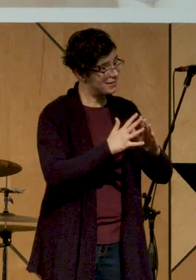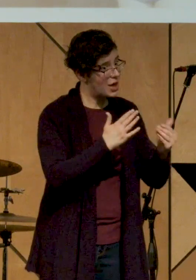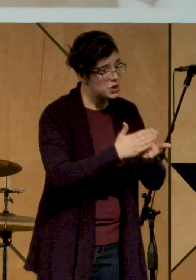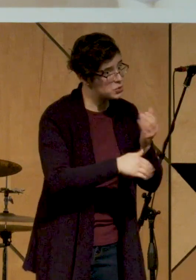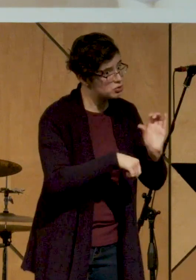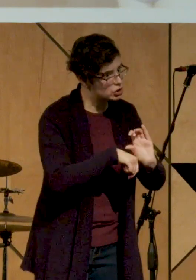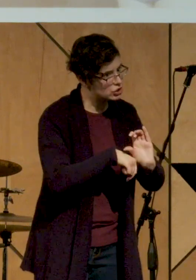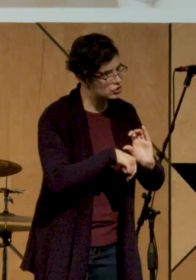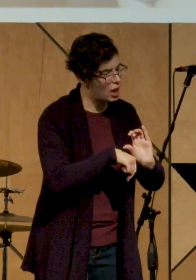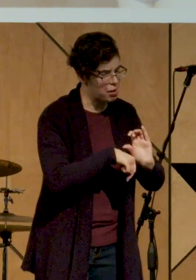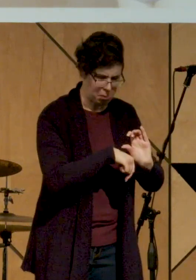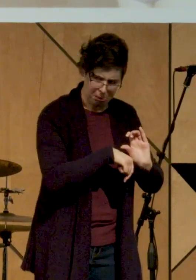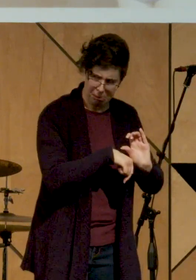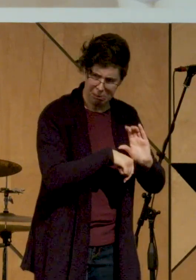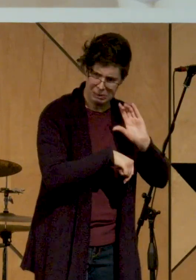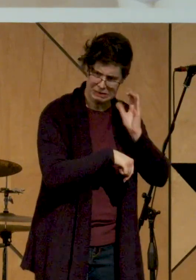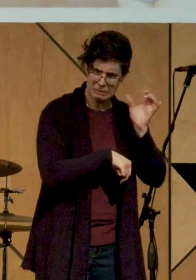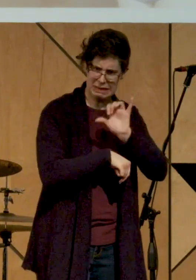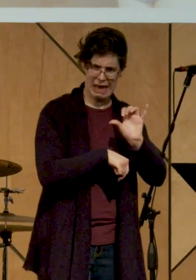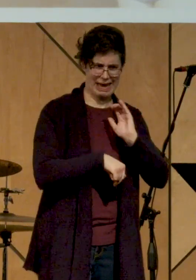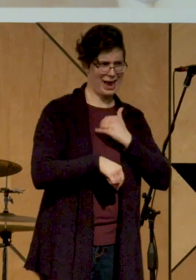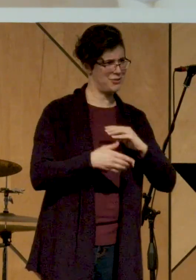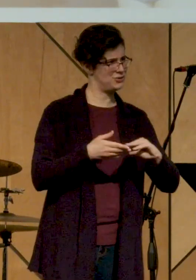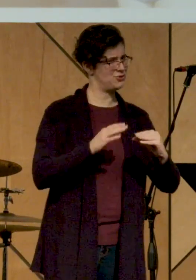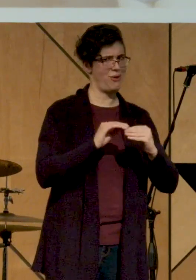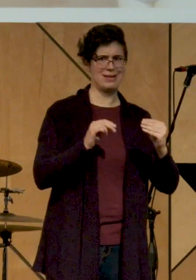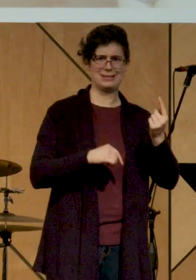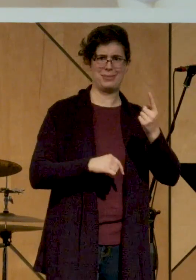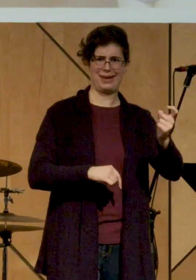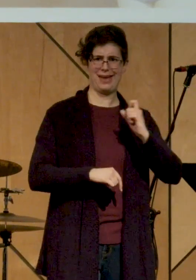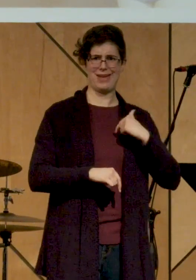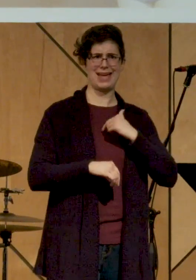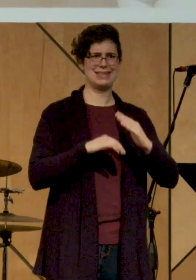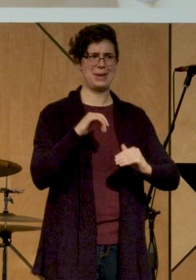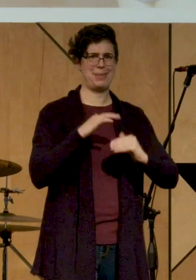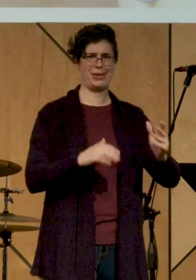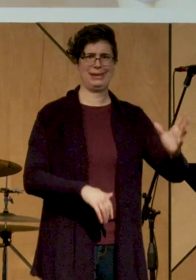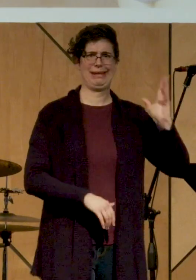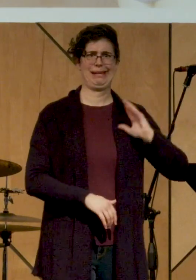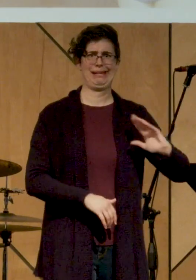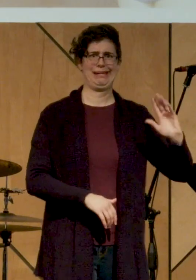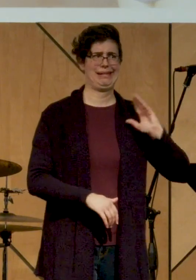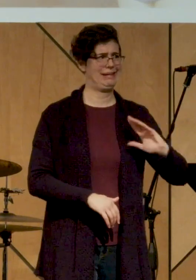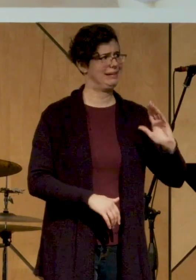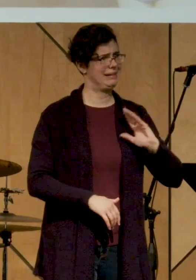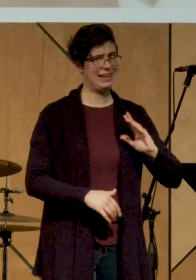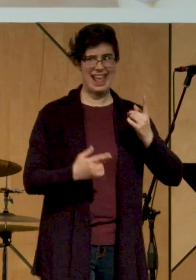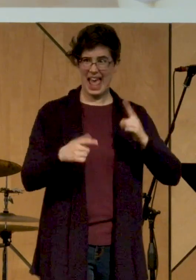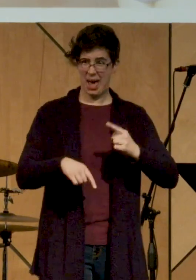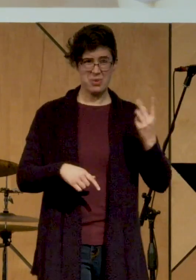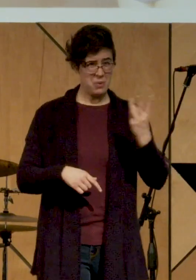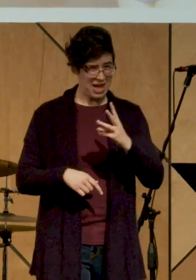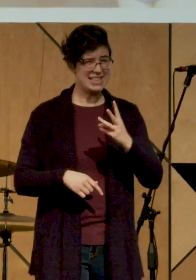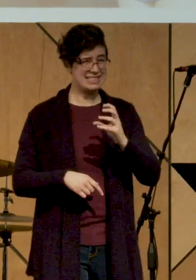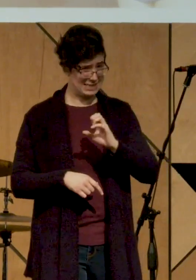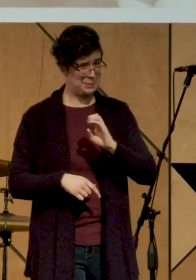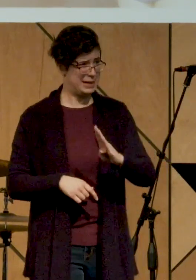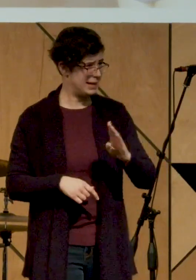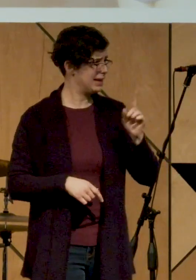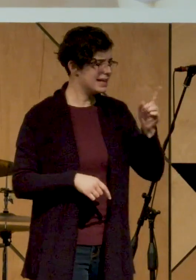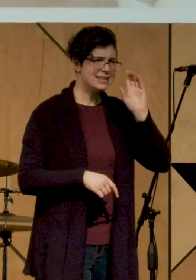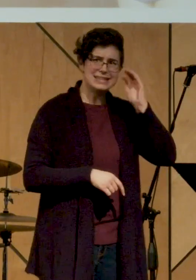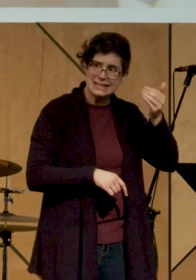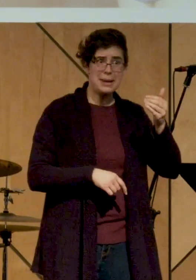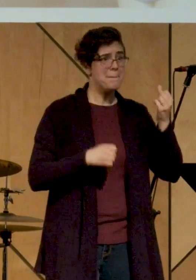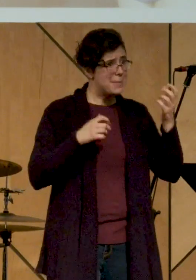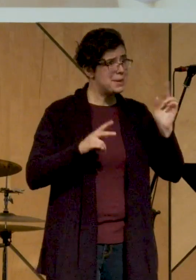you. That sounds like a Citylight church planting story to me. That happened right here for us. It happened in West CB. It happened in Southwest Iowa.